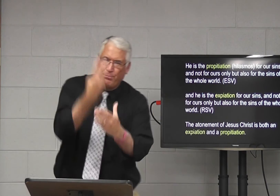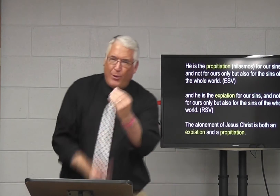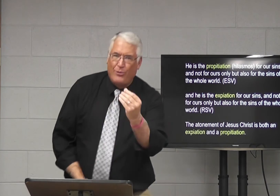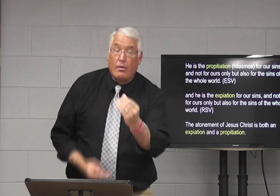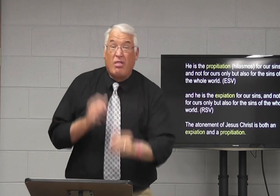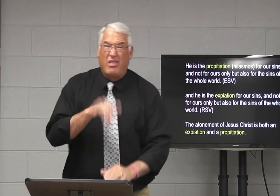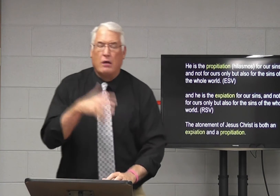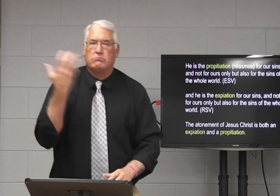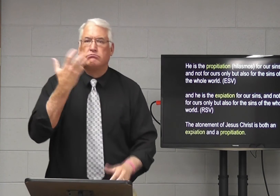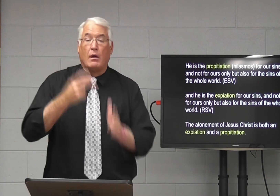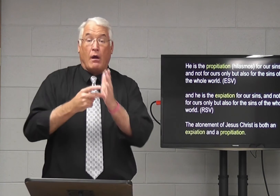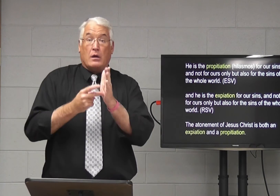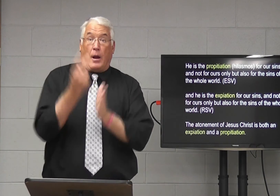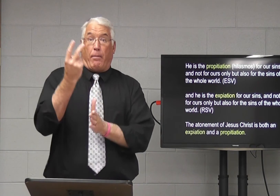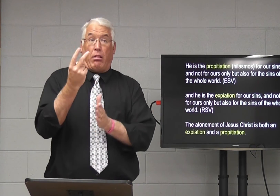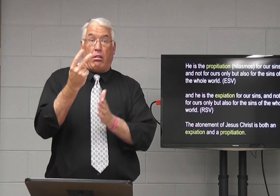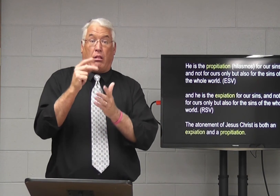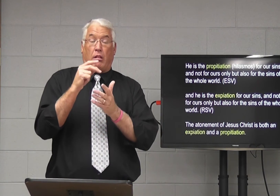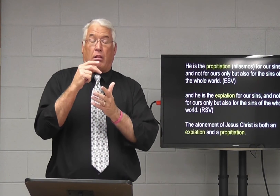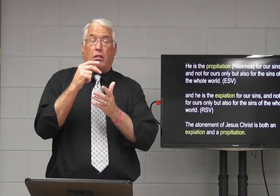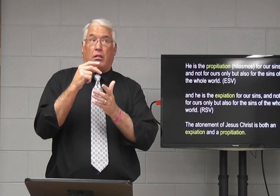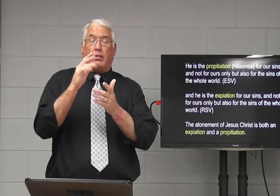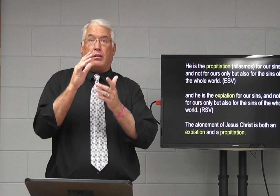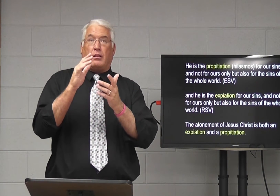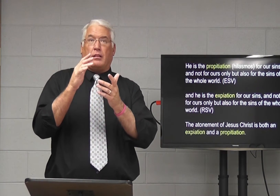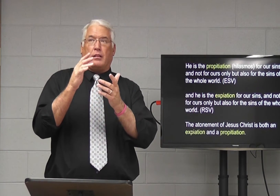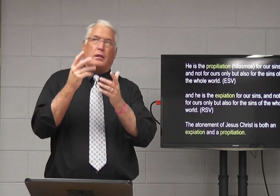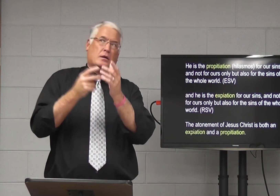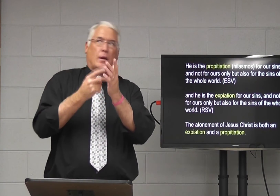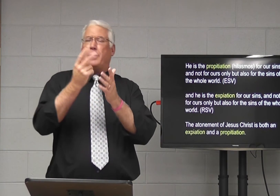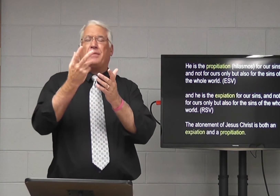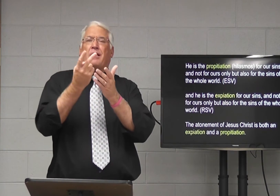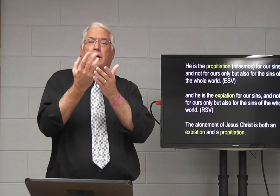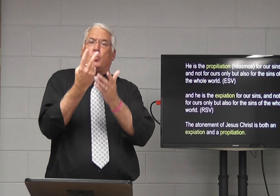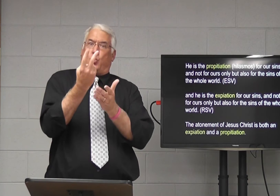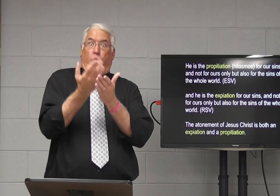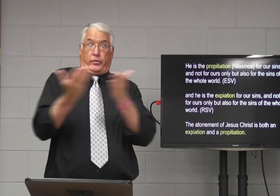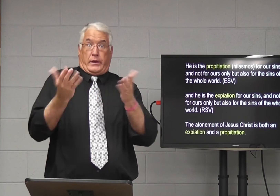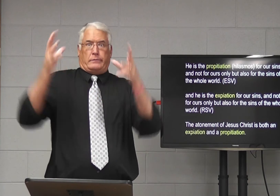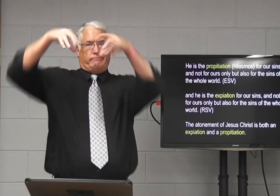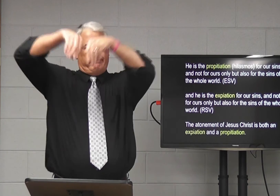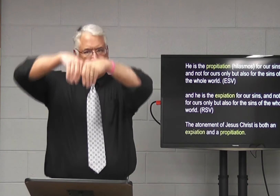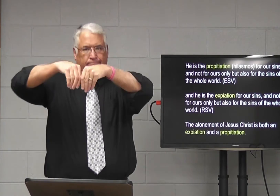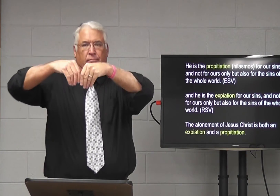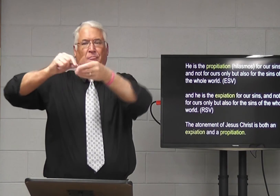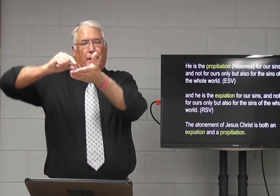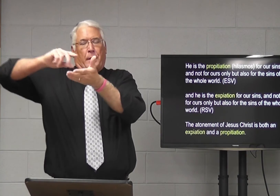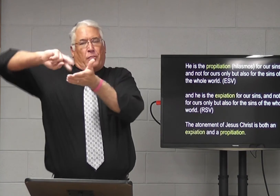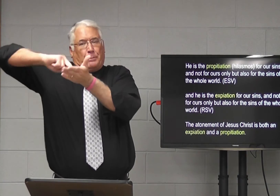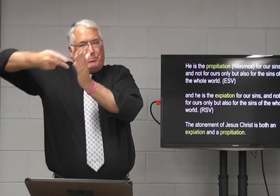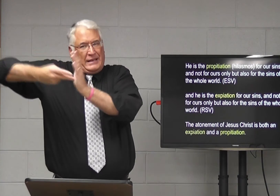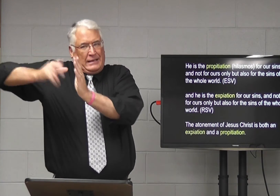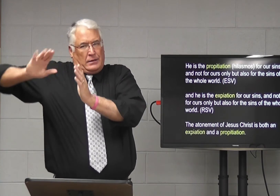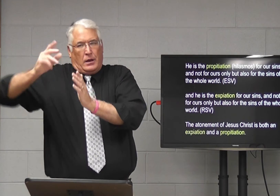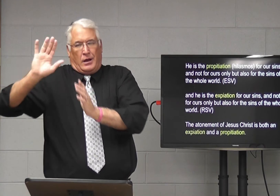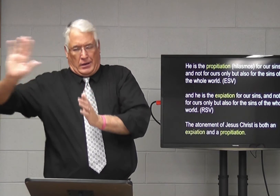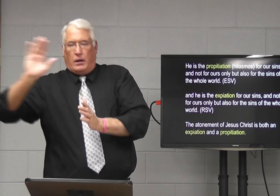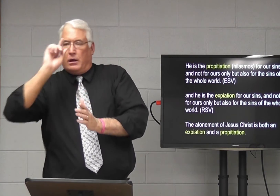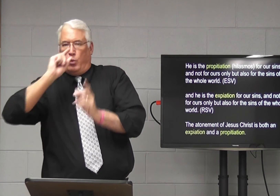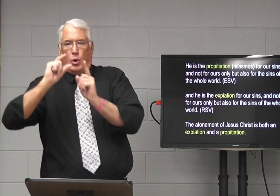right? They're both right. You know, the double two things put together